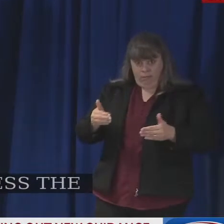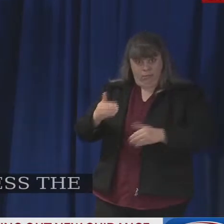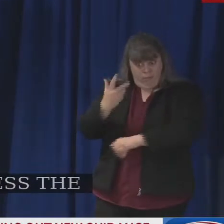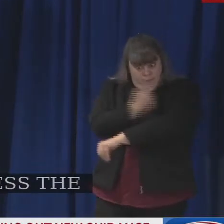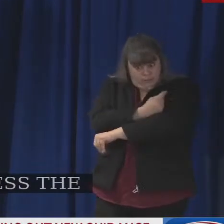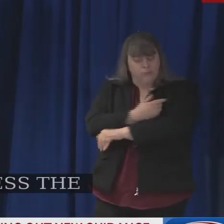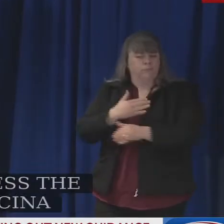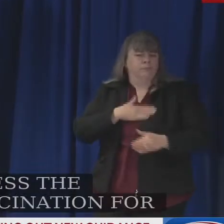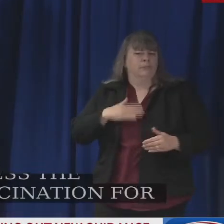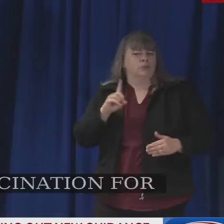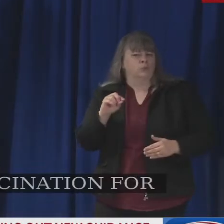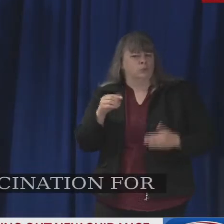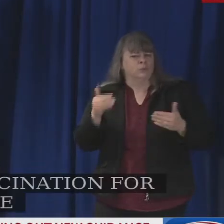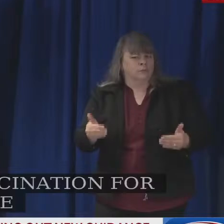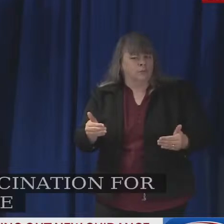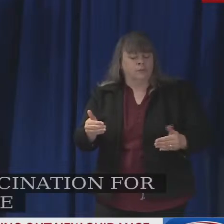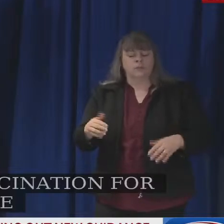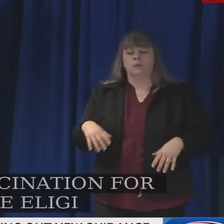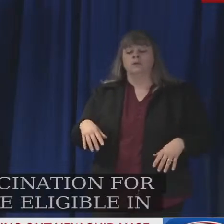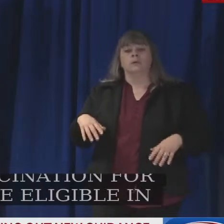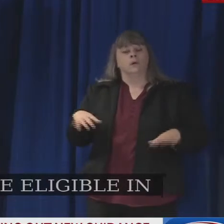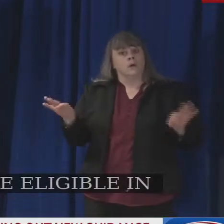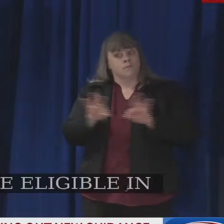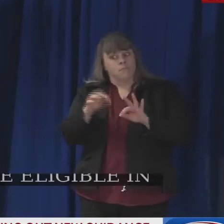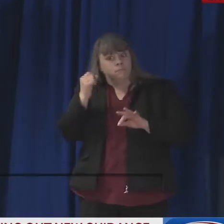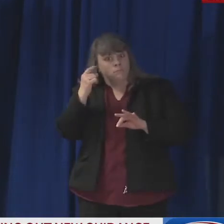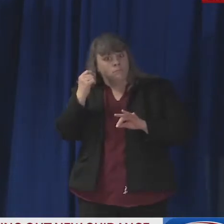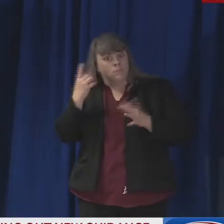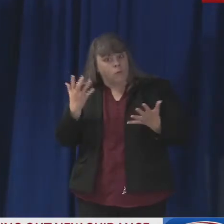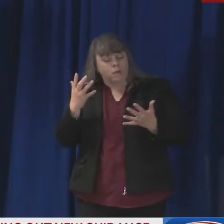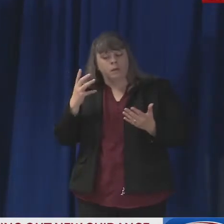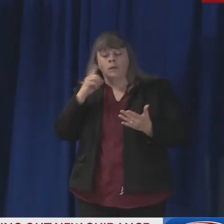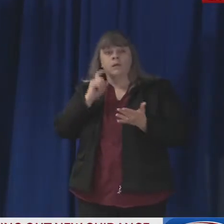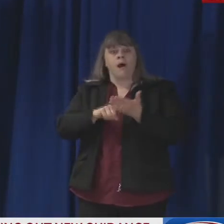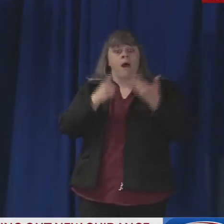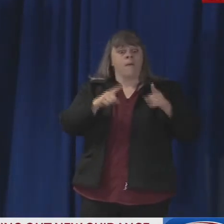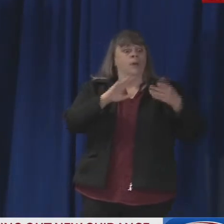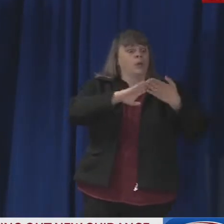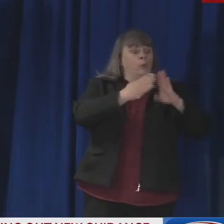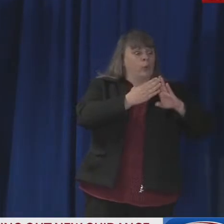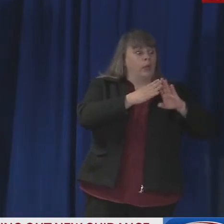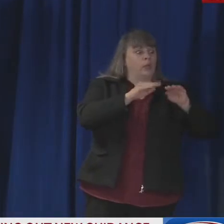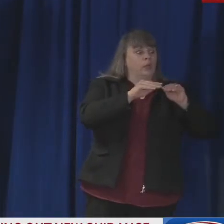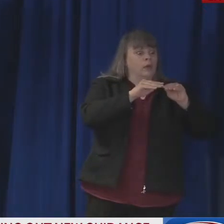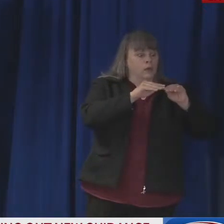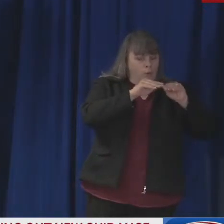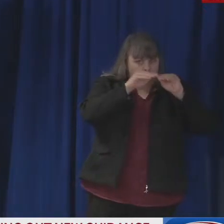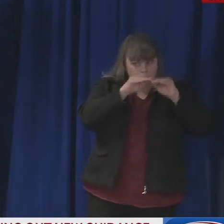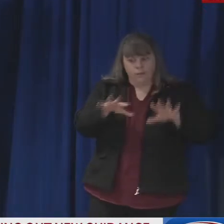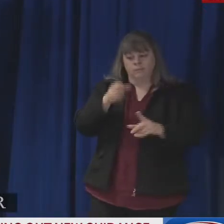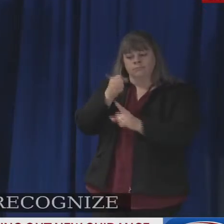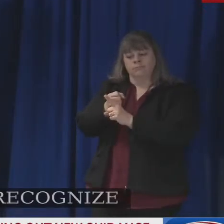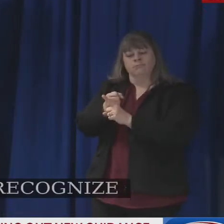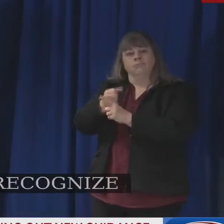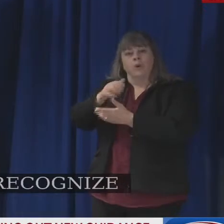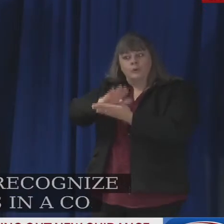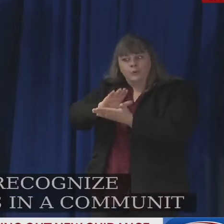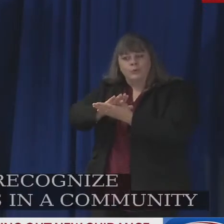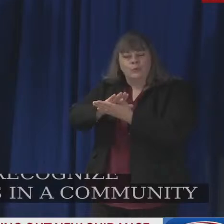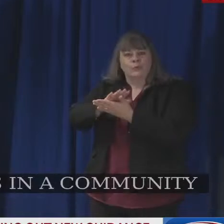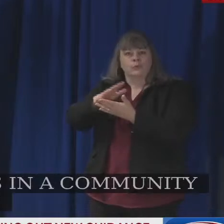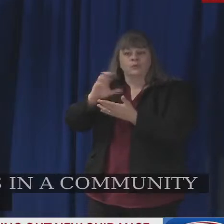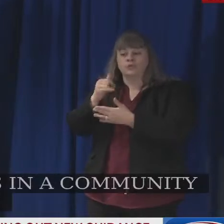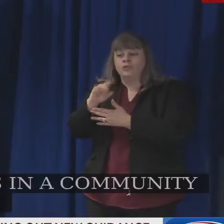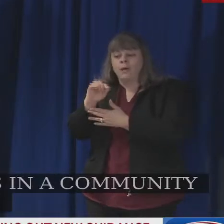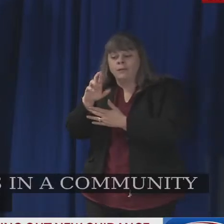It's important, I think, to recognize that what happens in a community is going to trickle down and affect the institutions in that community, the schools, the